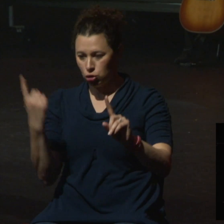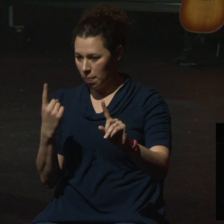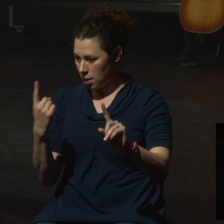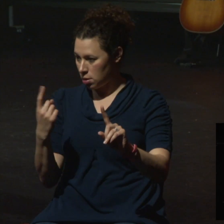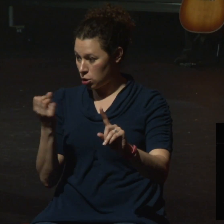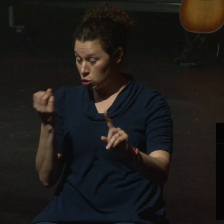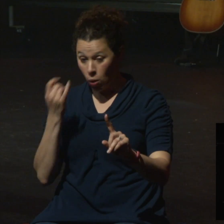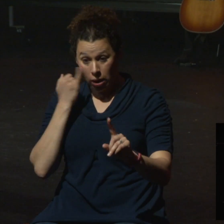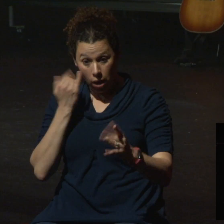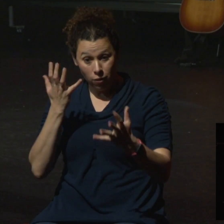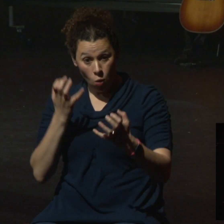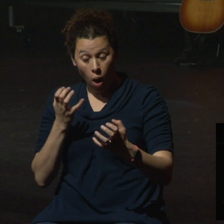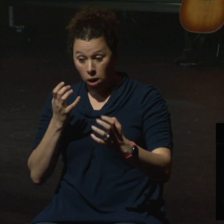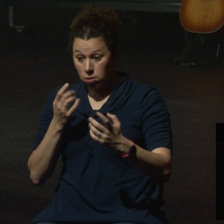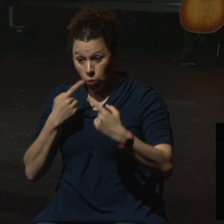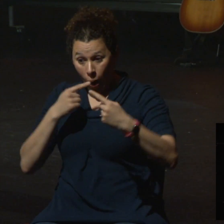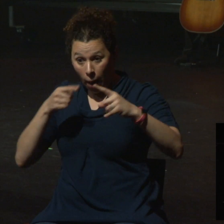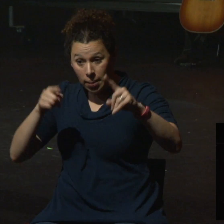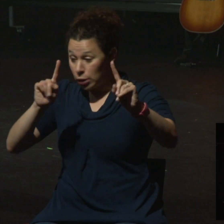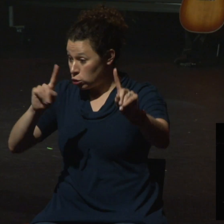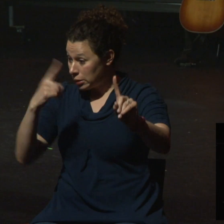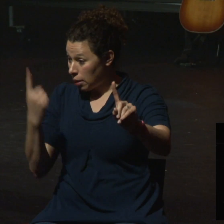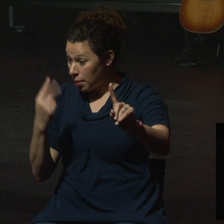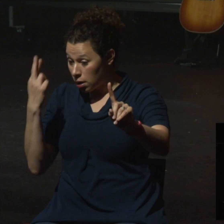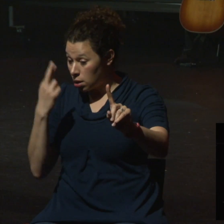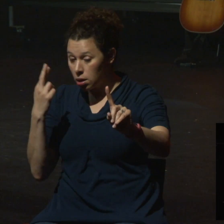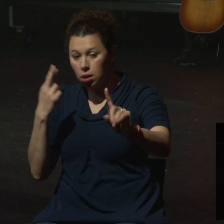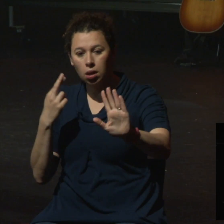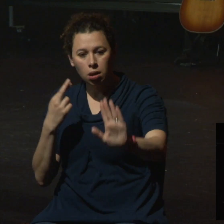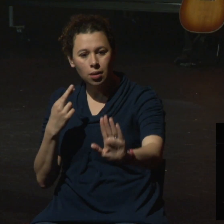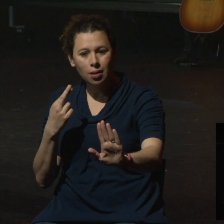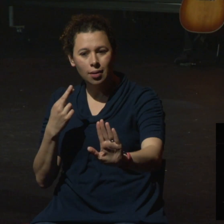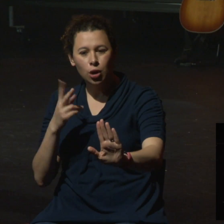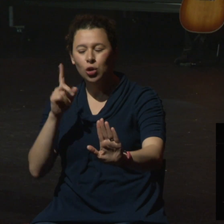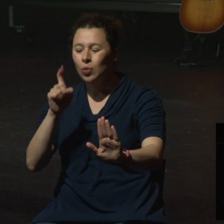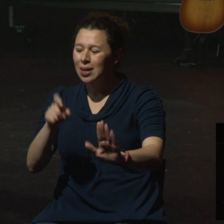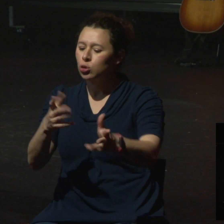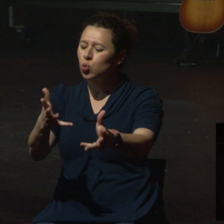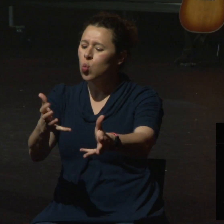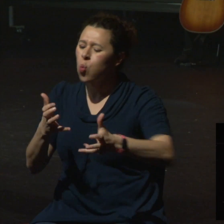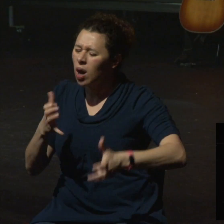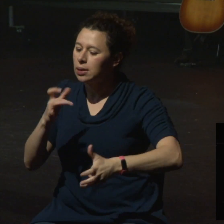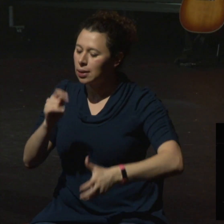want it to be accomplished. I can't want it more than you.